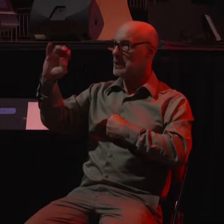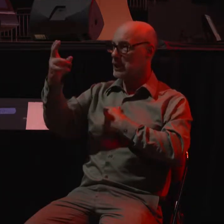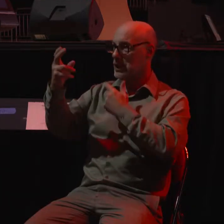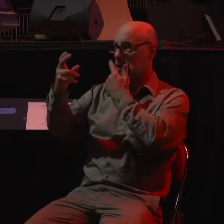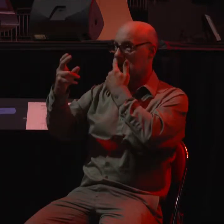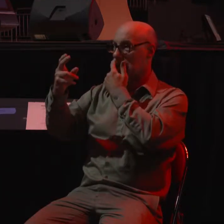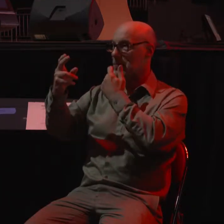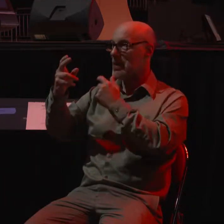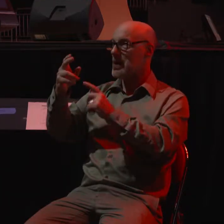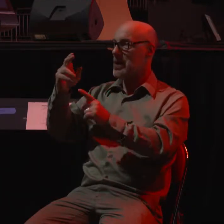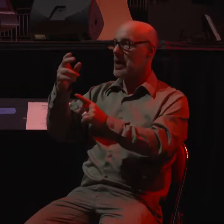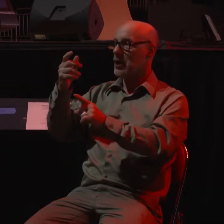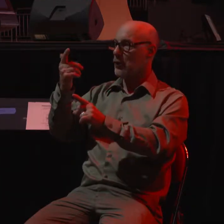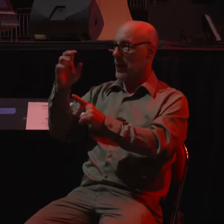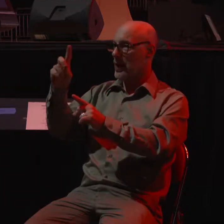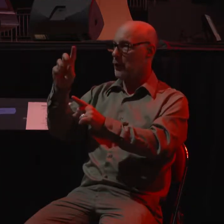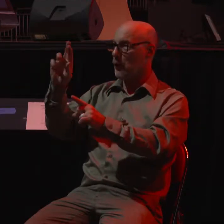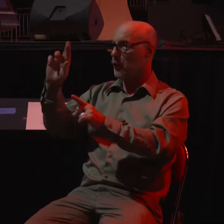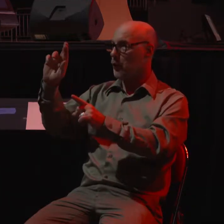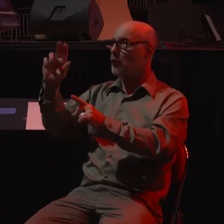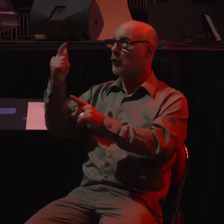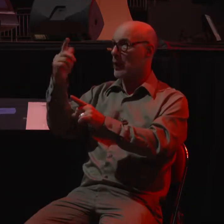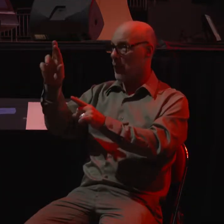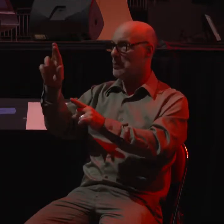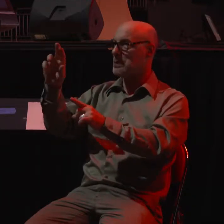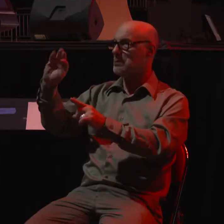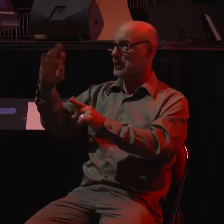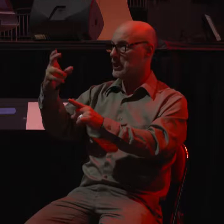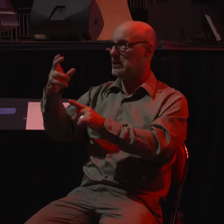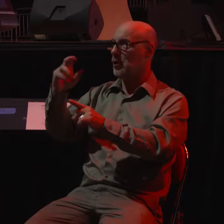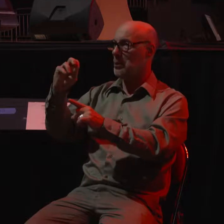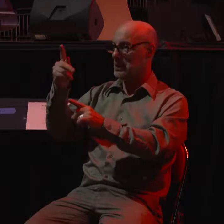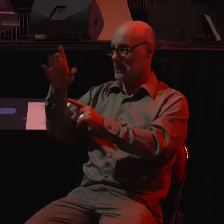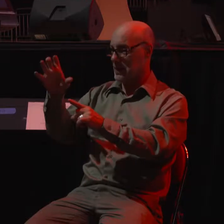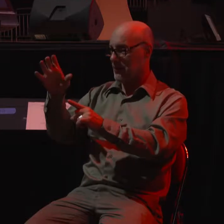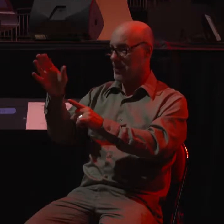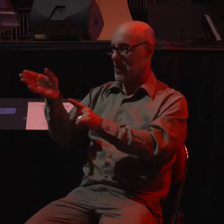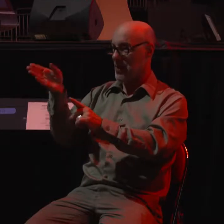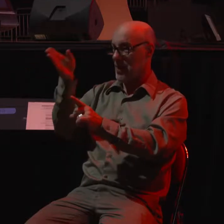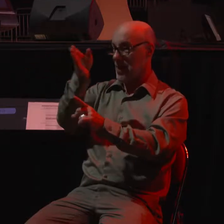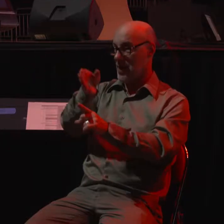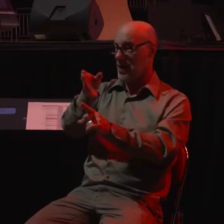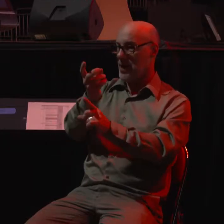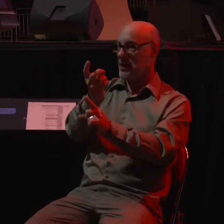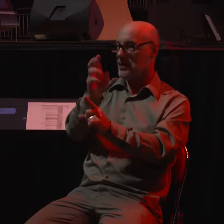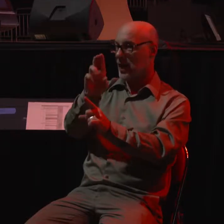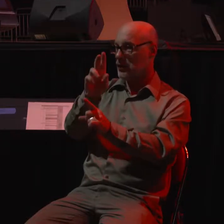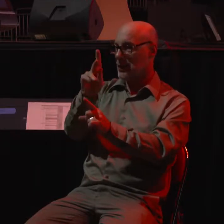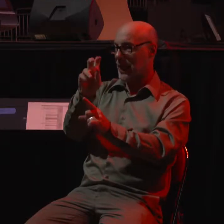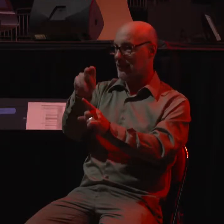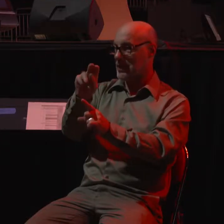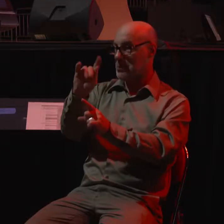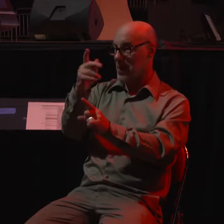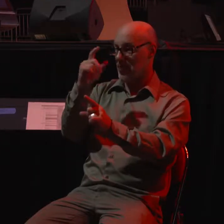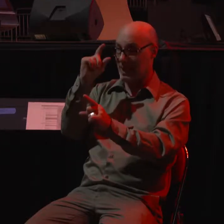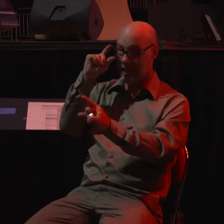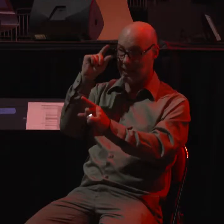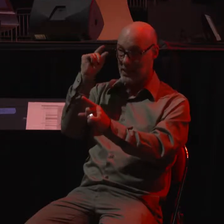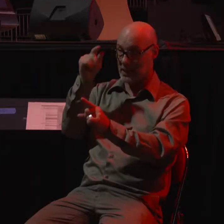All right. Got 5 people from Grand Rapids. That's right. Next to him is Dr. Kevin Smith. He is